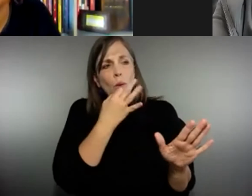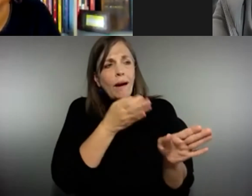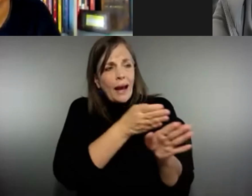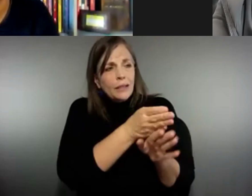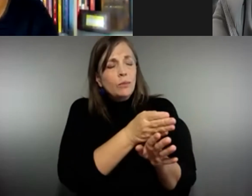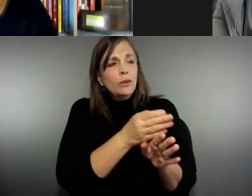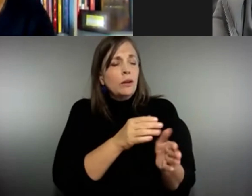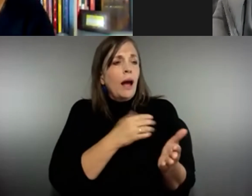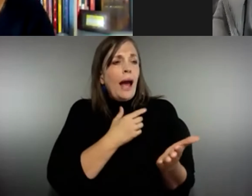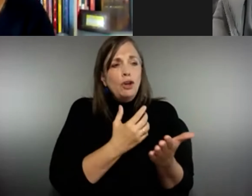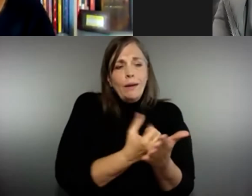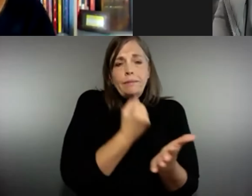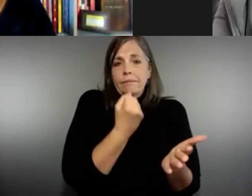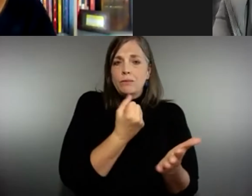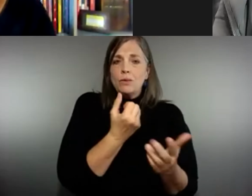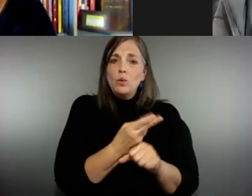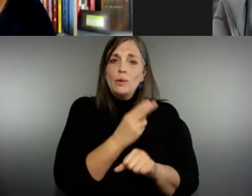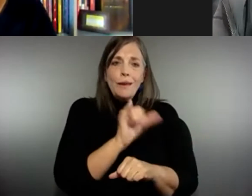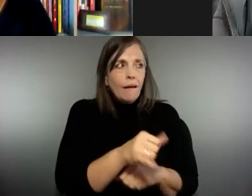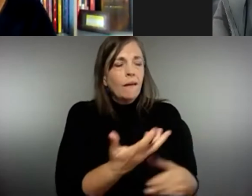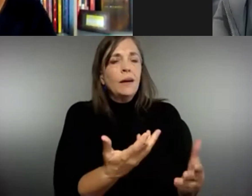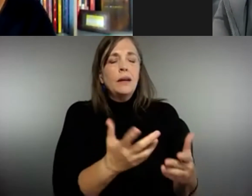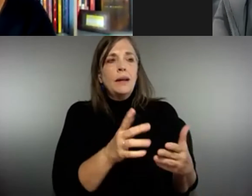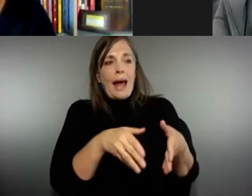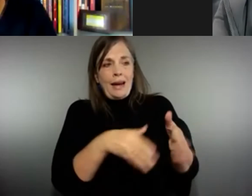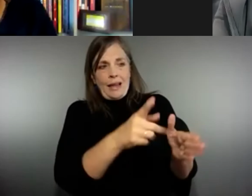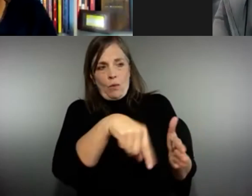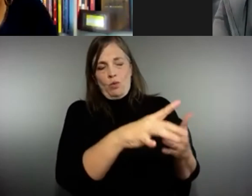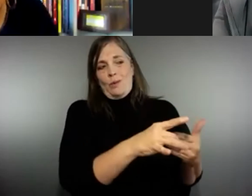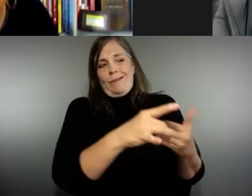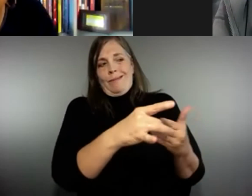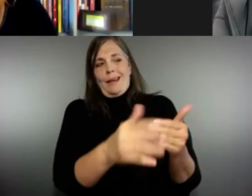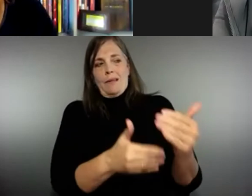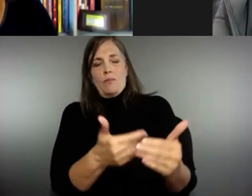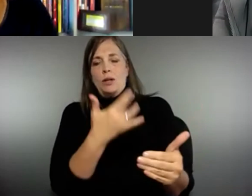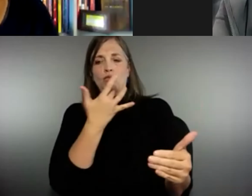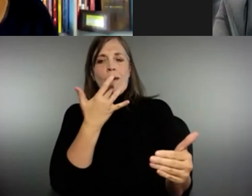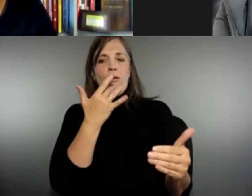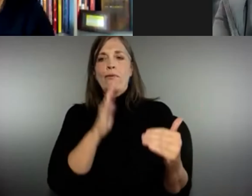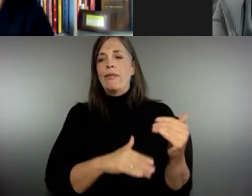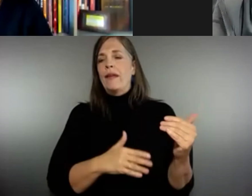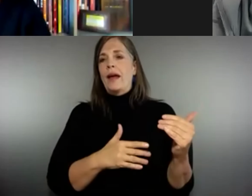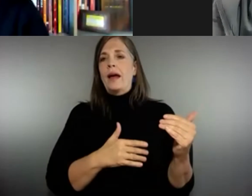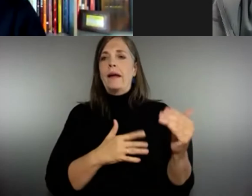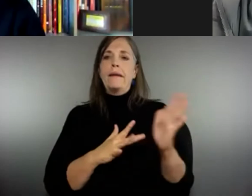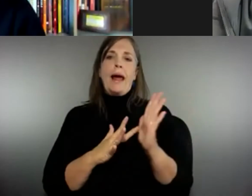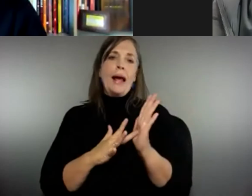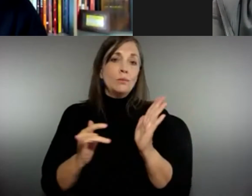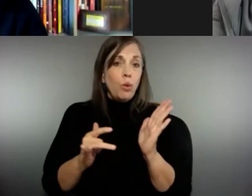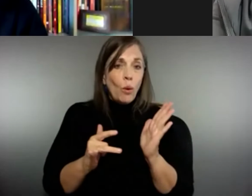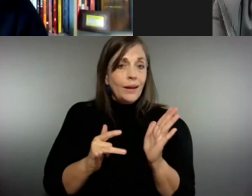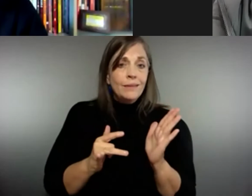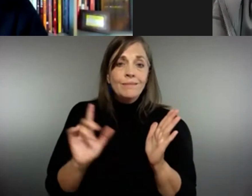leveraging your expertise of allowing you to lead in that process rather than um exploiting quite frankly